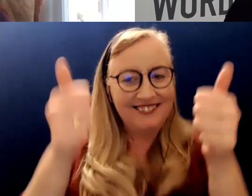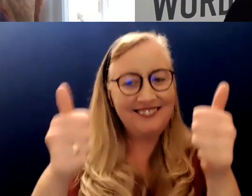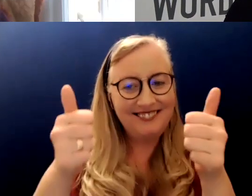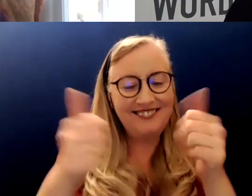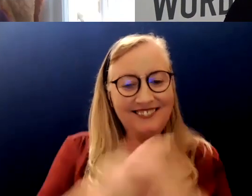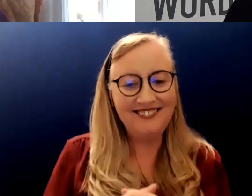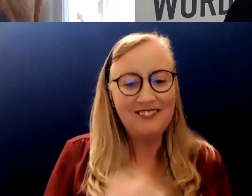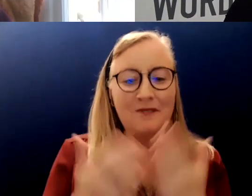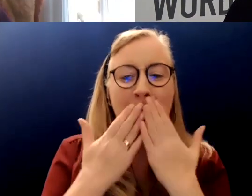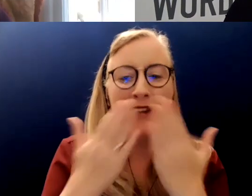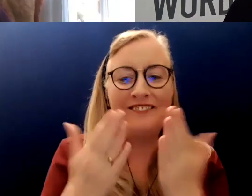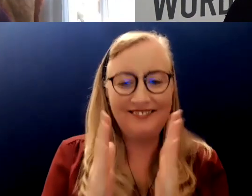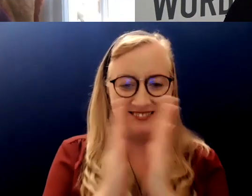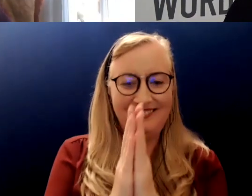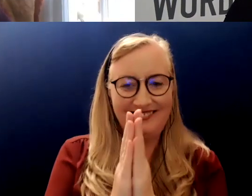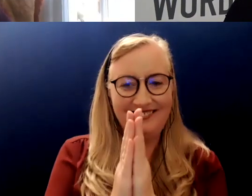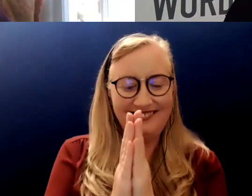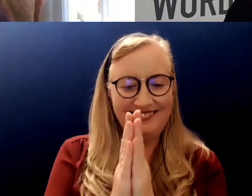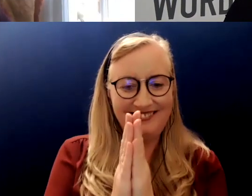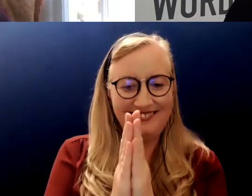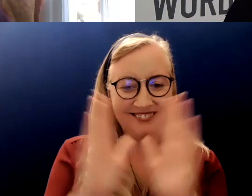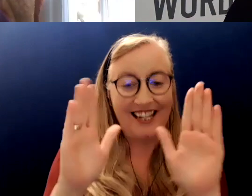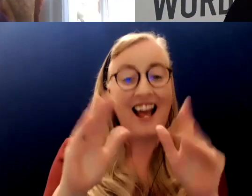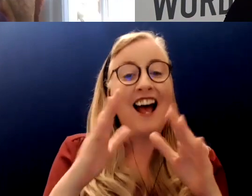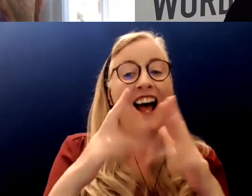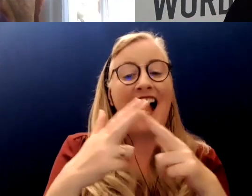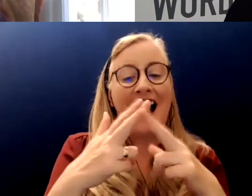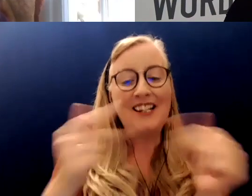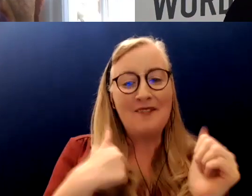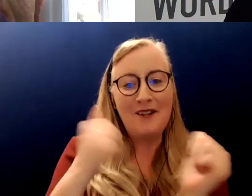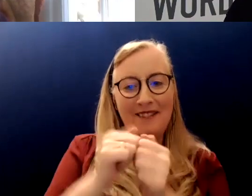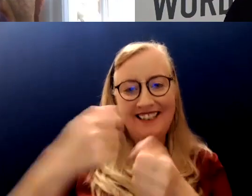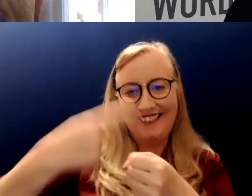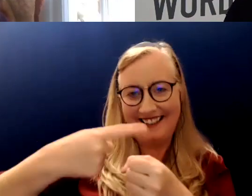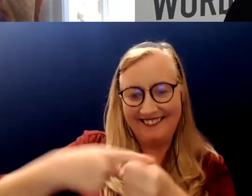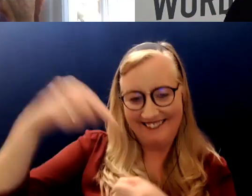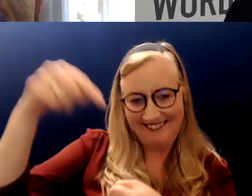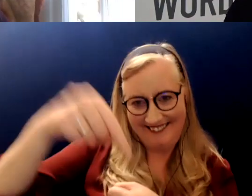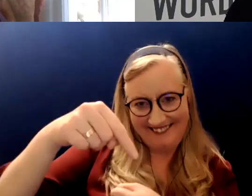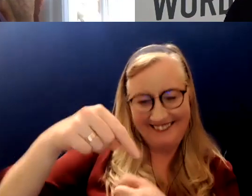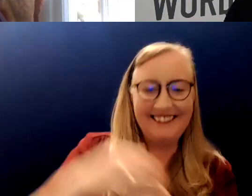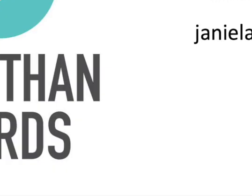Thanks to you both. Until we meet again. Thank you.